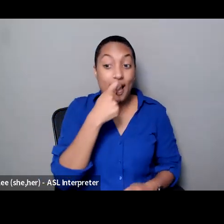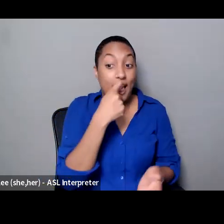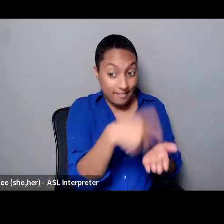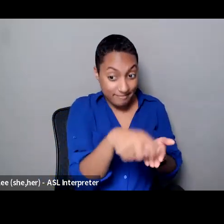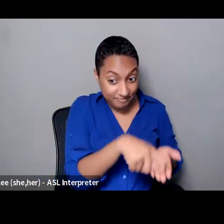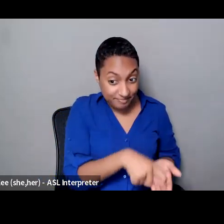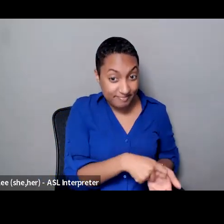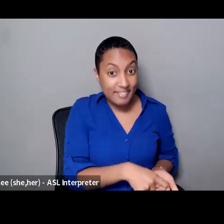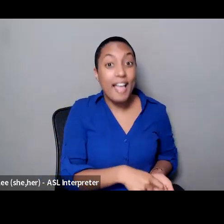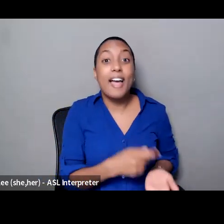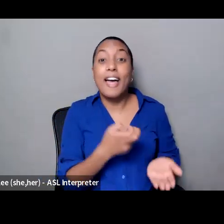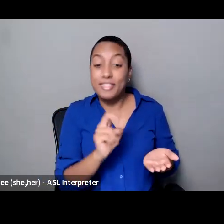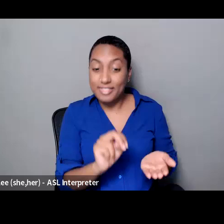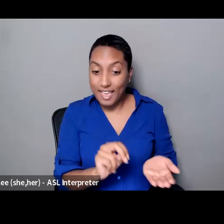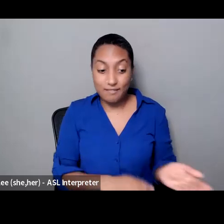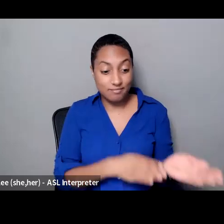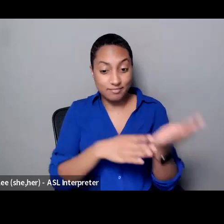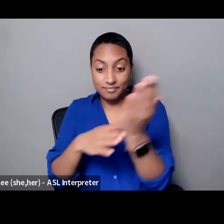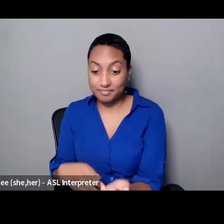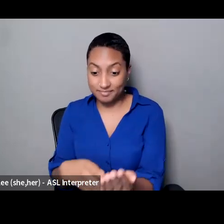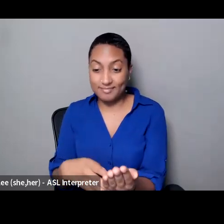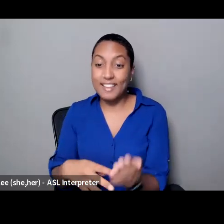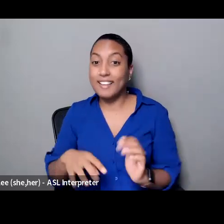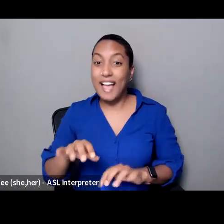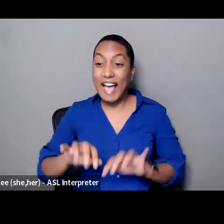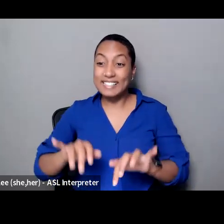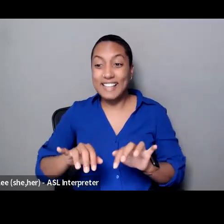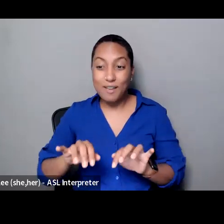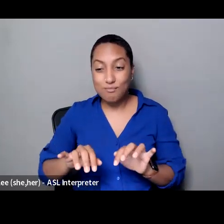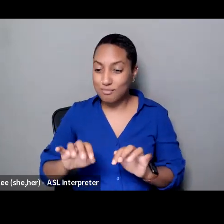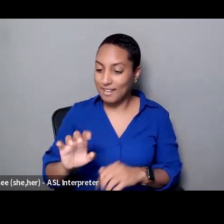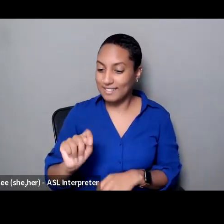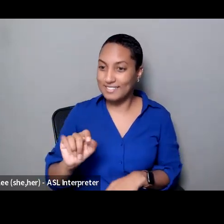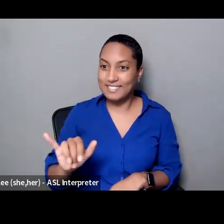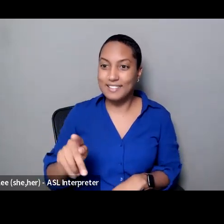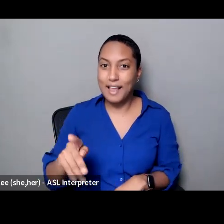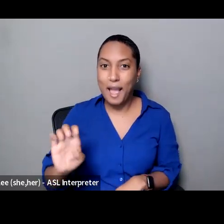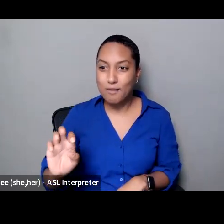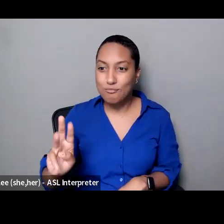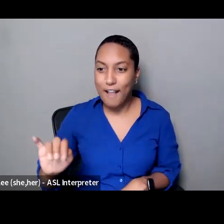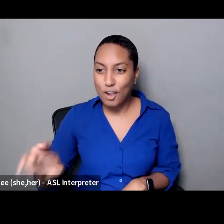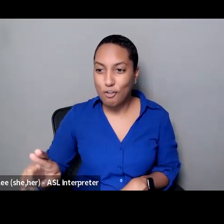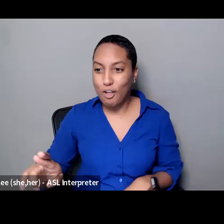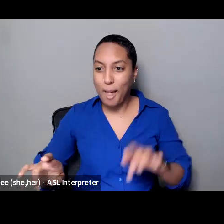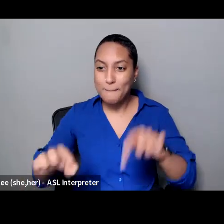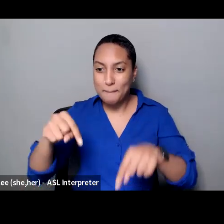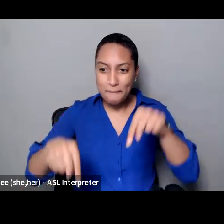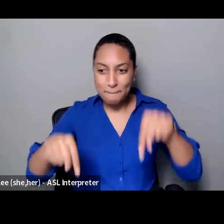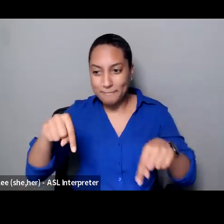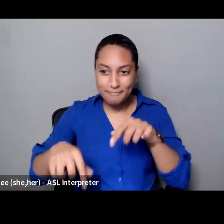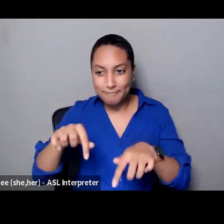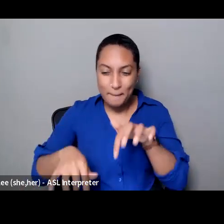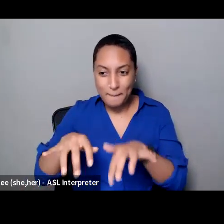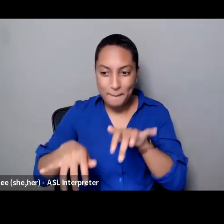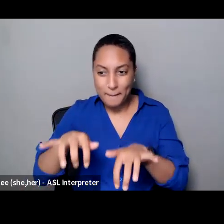up. And we both wish that we had kept the handwritten notes and the, made